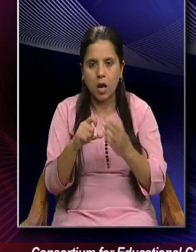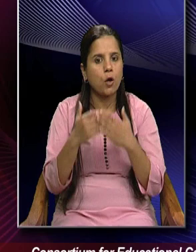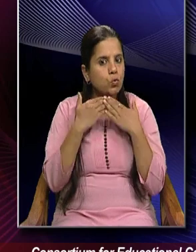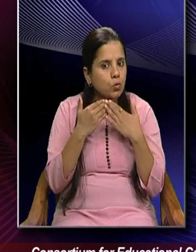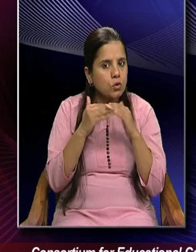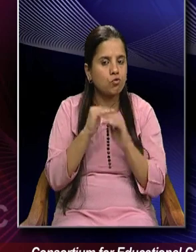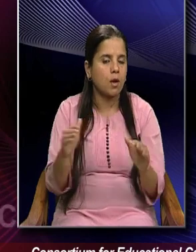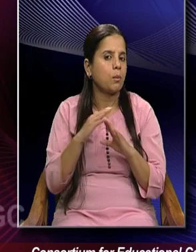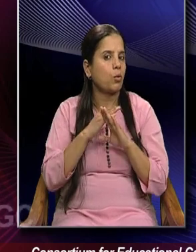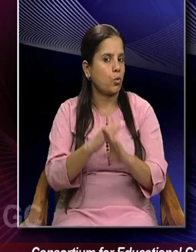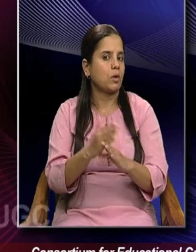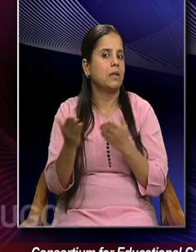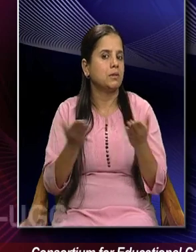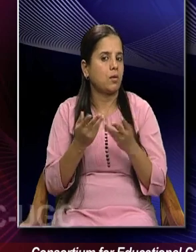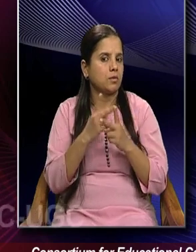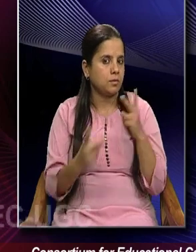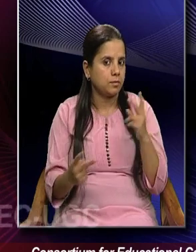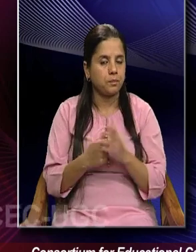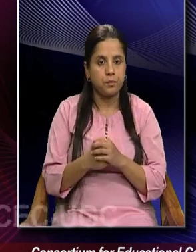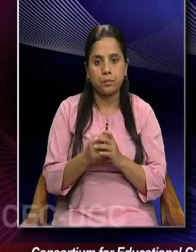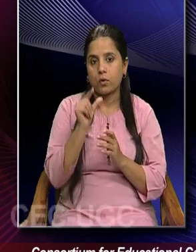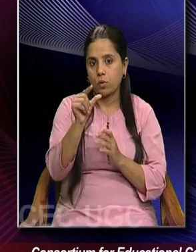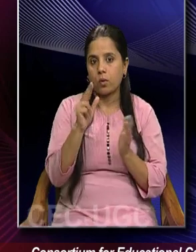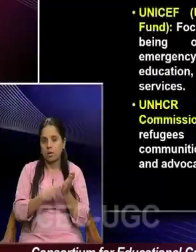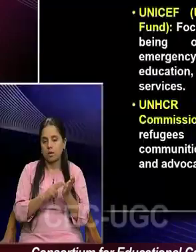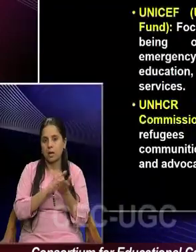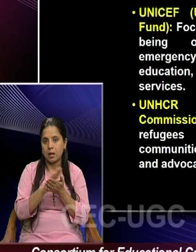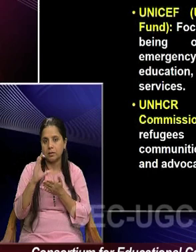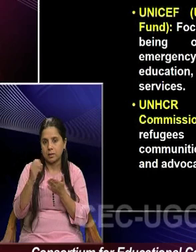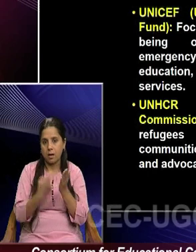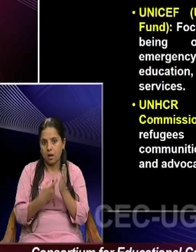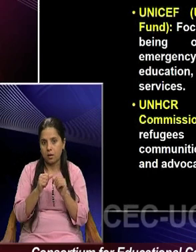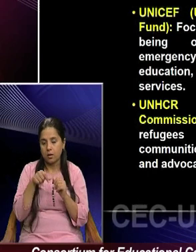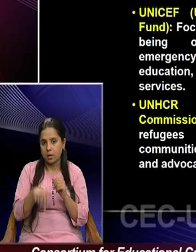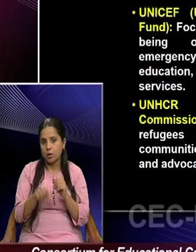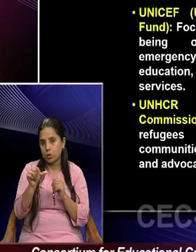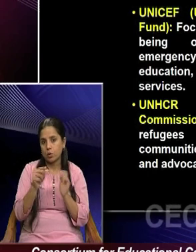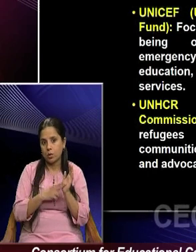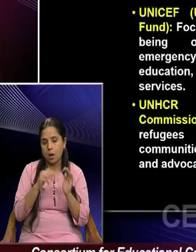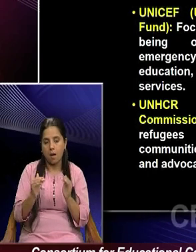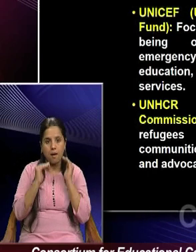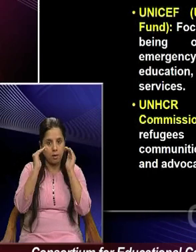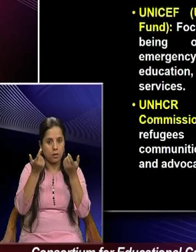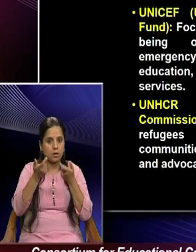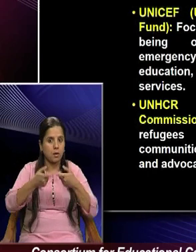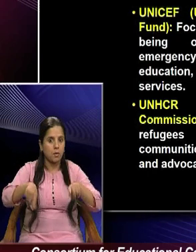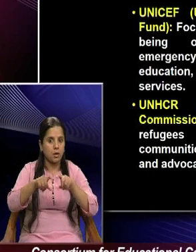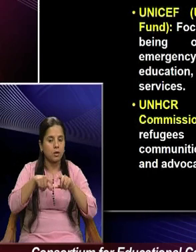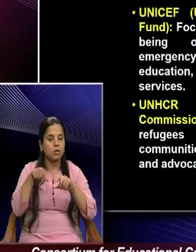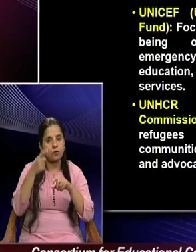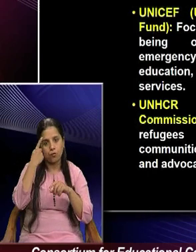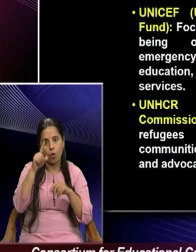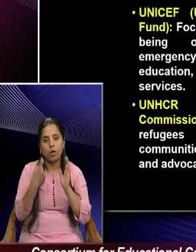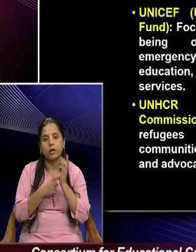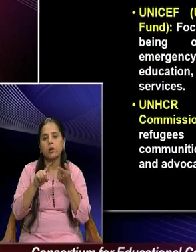child protection services. UNHCR is another agency, United Nations High Commissioner for